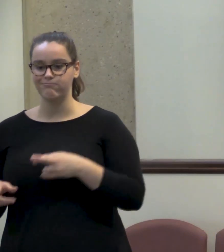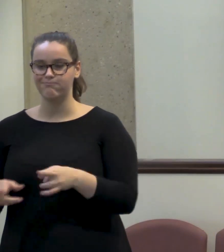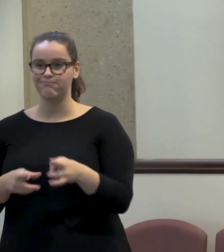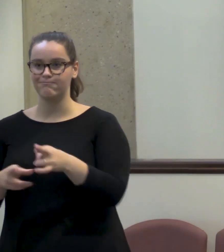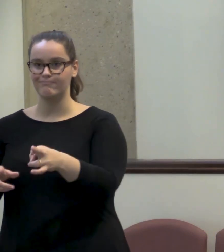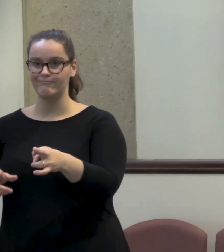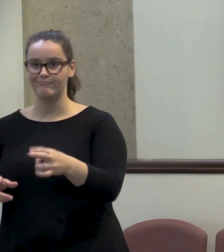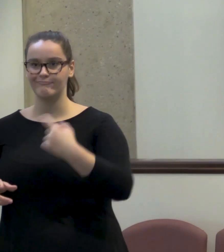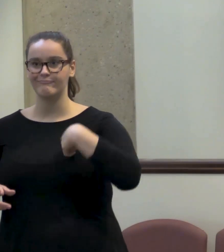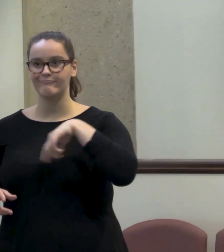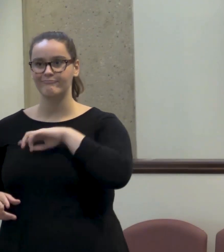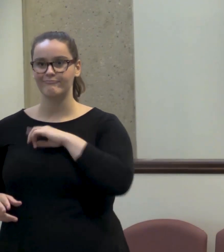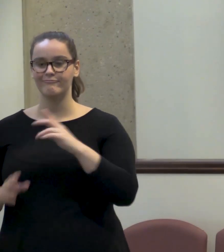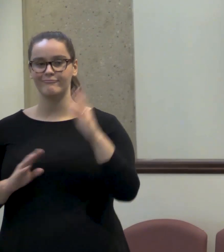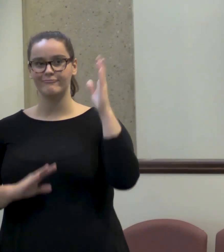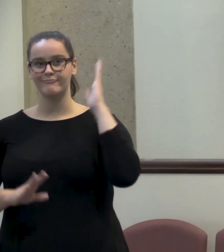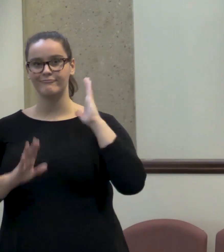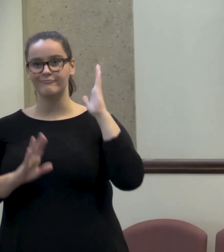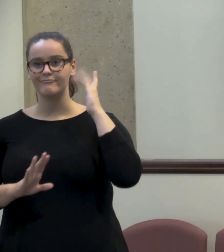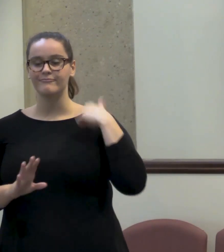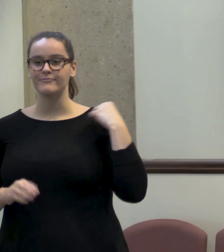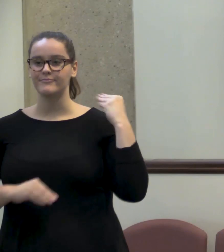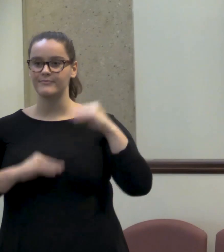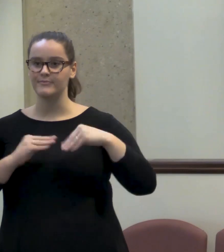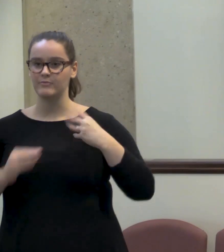run very deep into the land that is here.